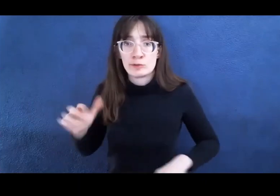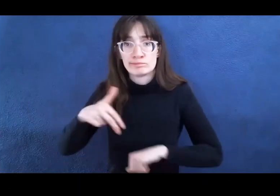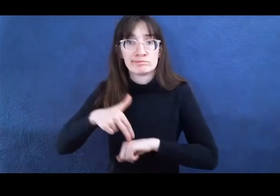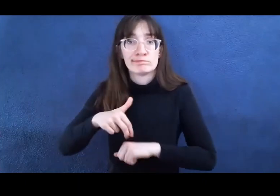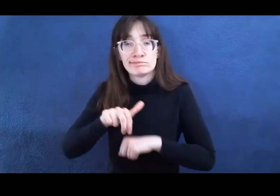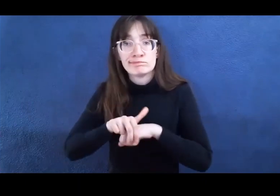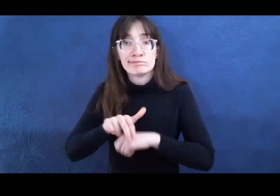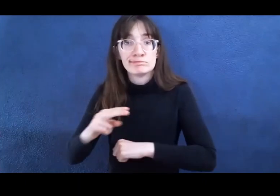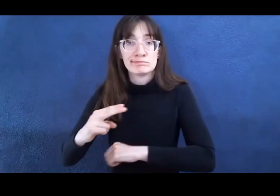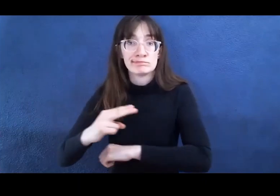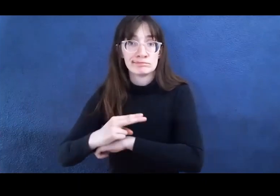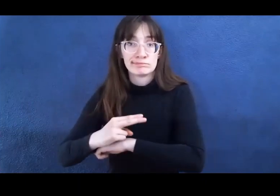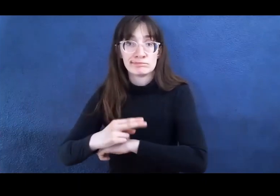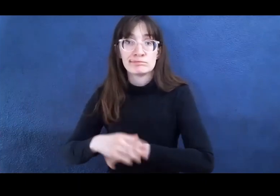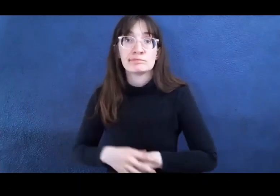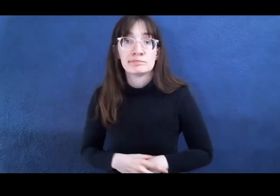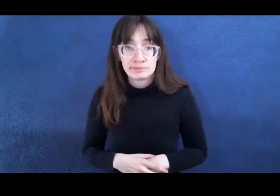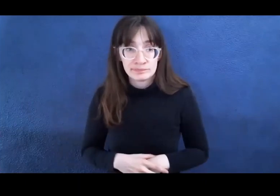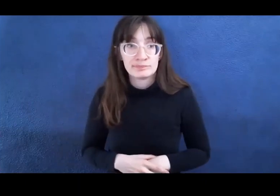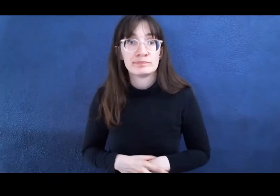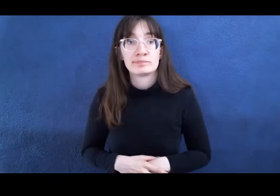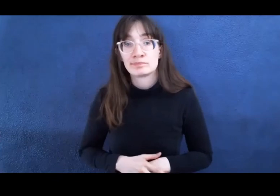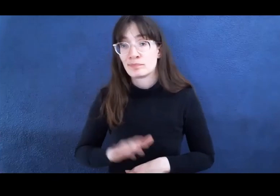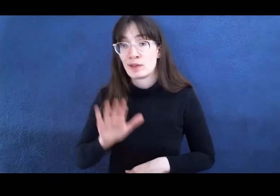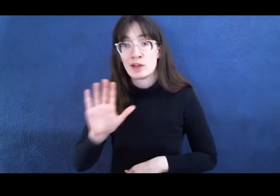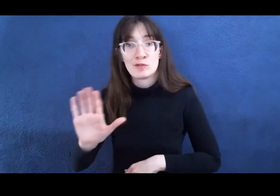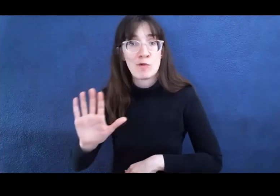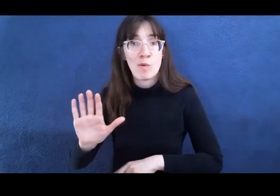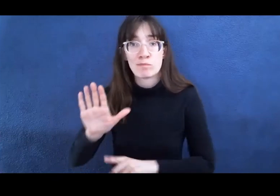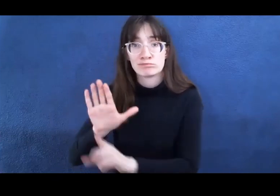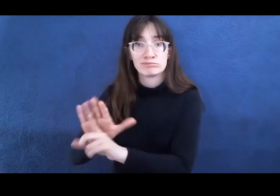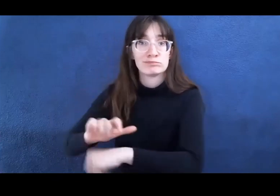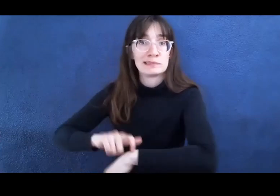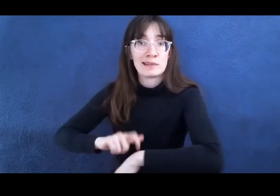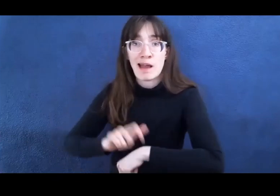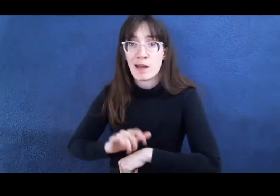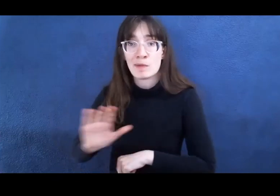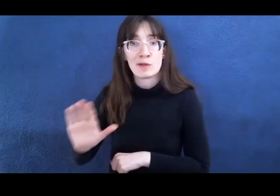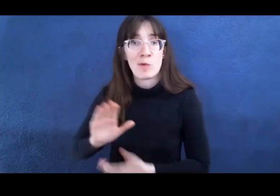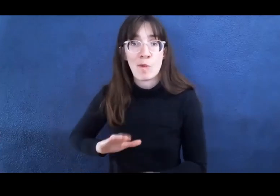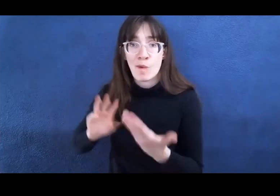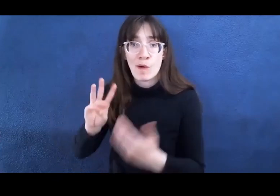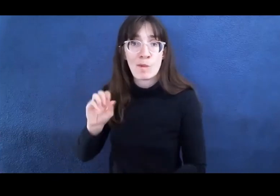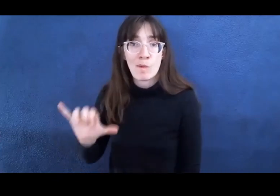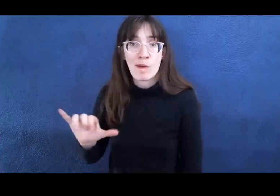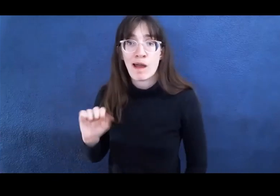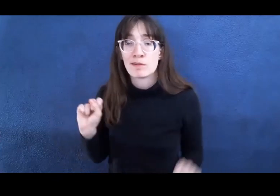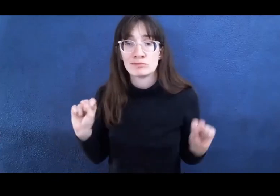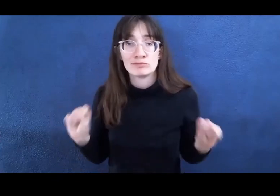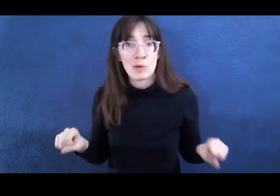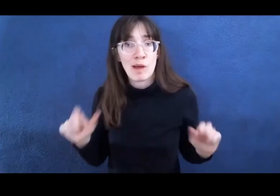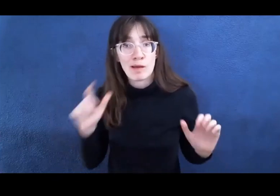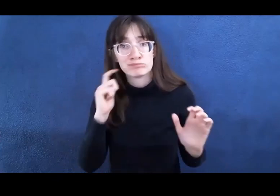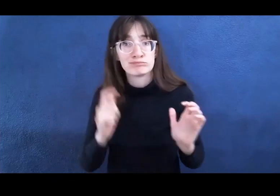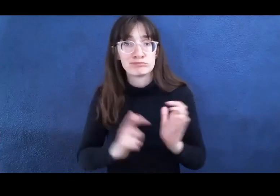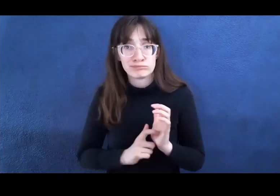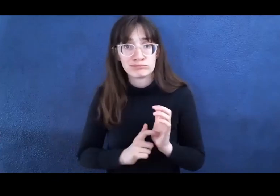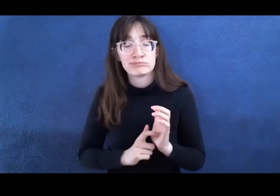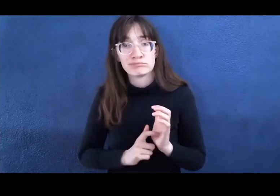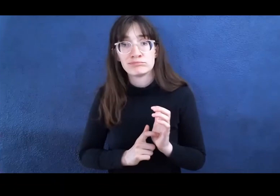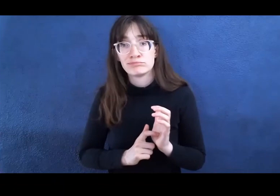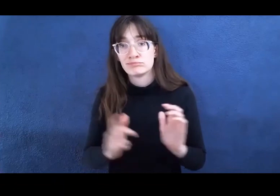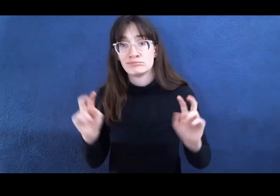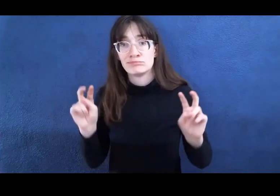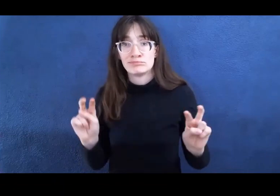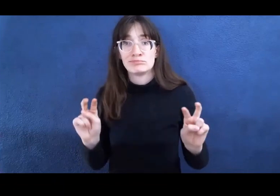And in your own time, in your own way, you might bring your attention to your screen or your